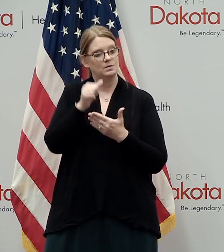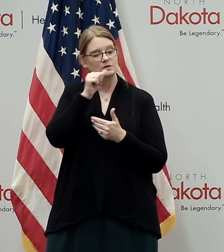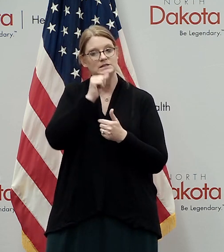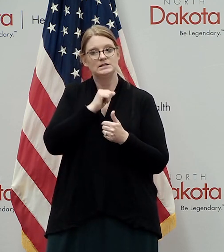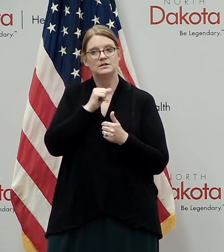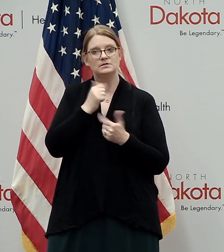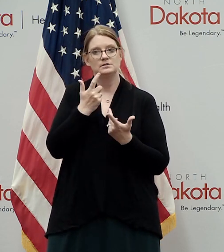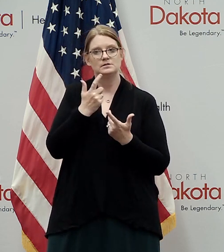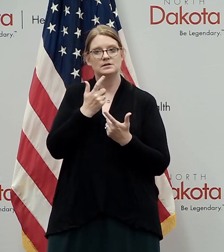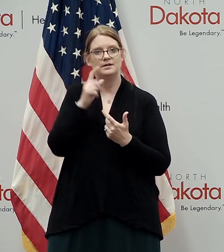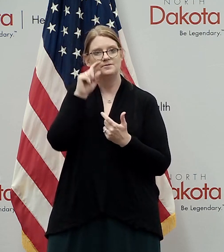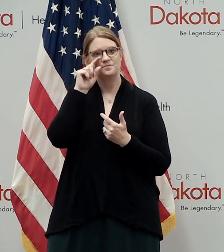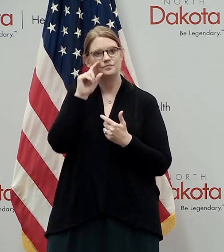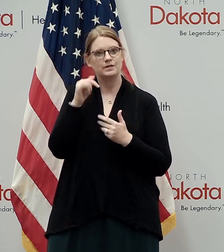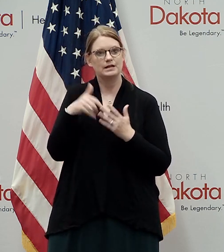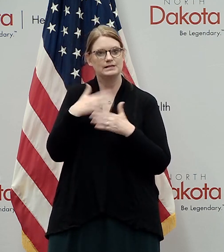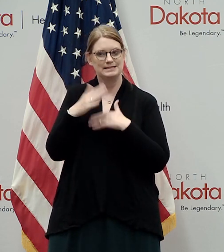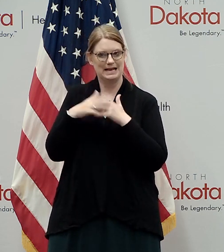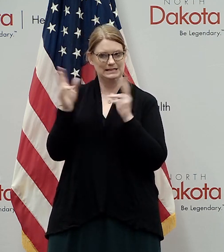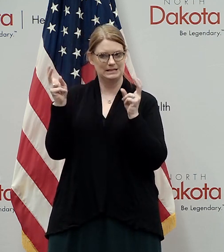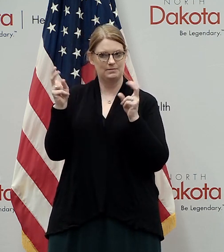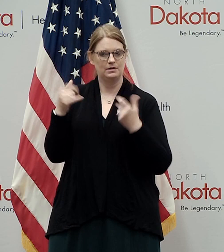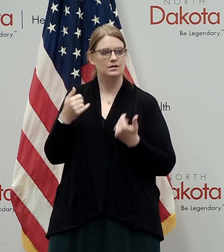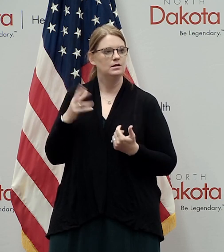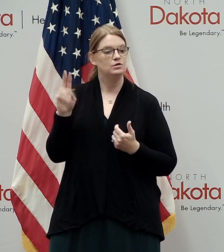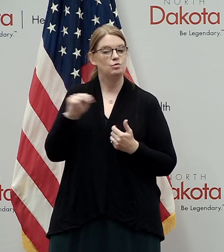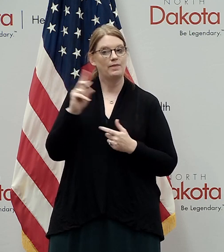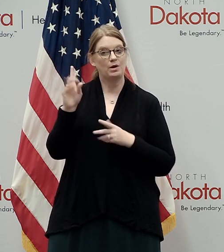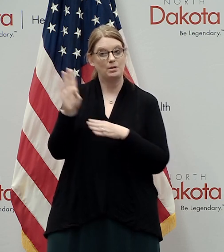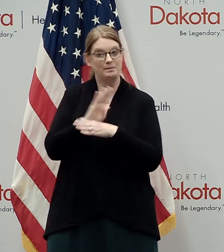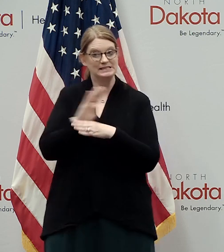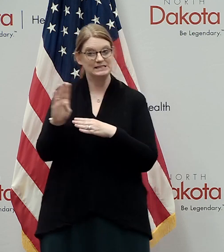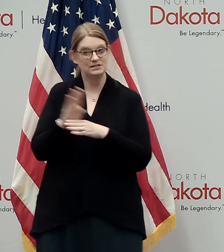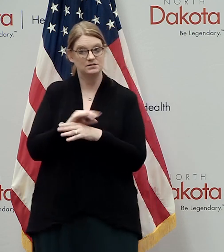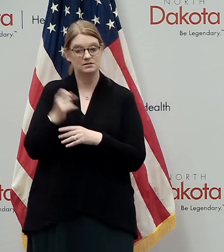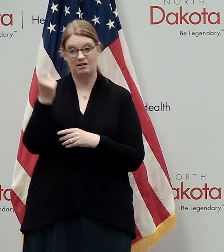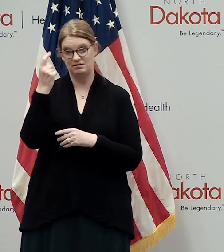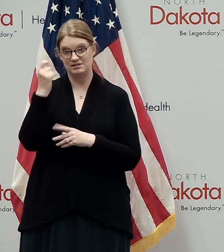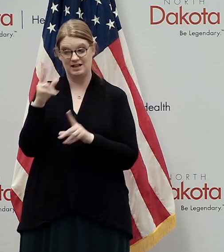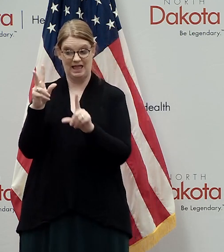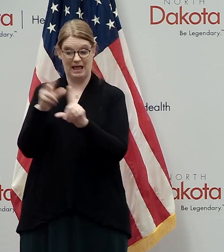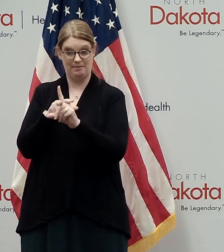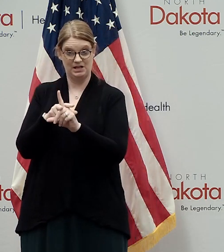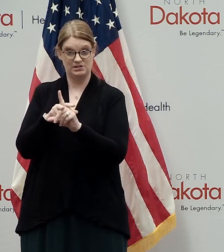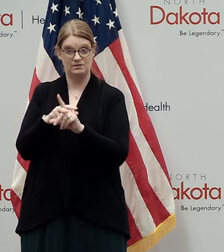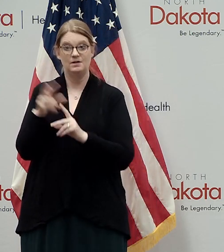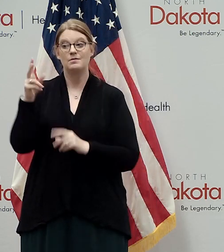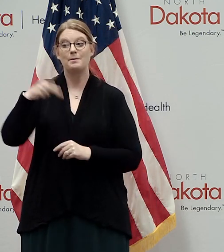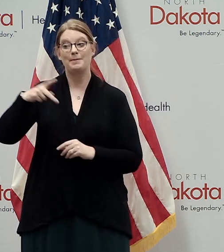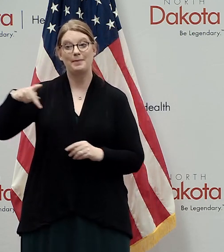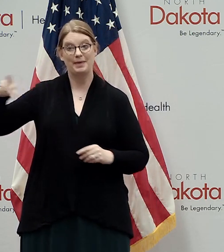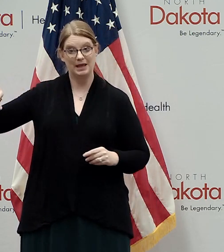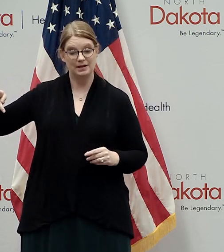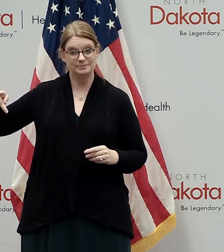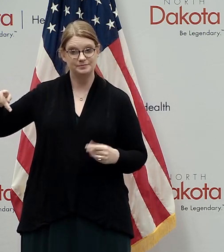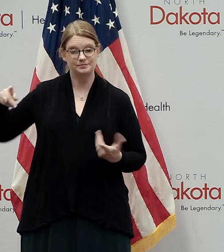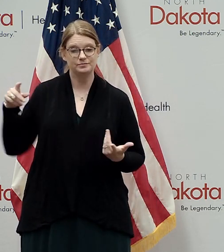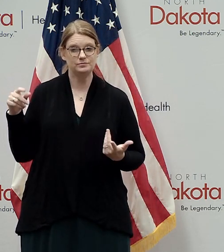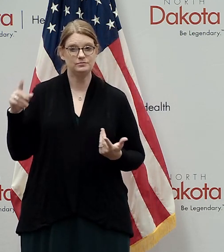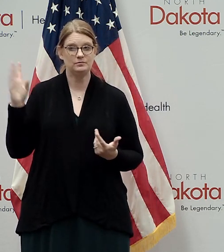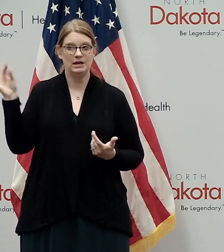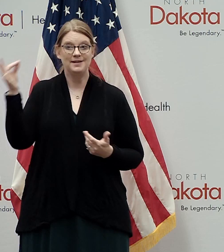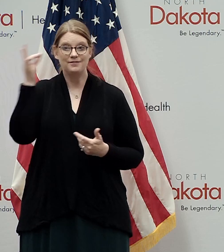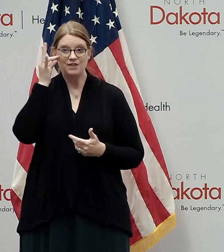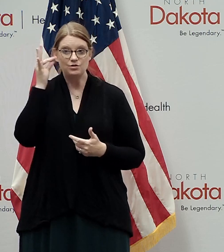is our next topic. We wanted to remind North Dakota businesses that the application period for the PPP, this is the